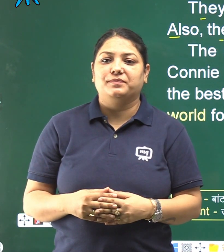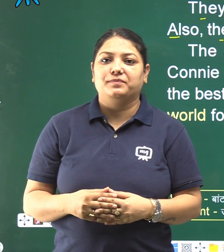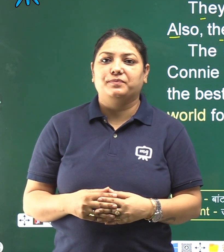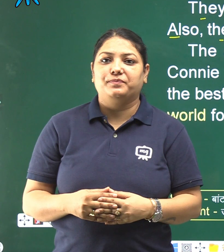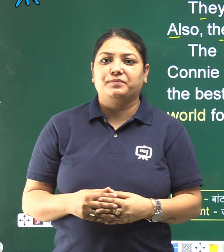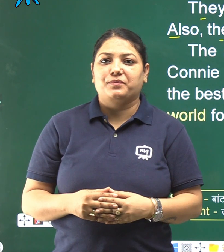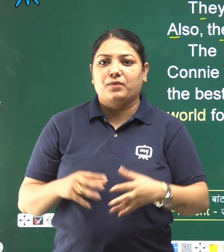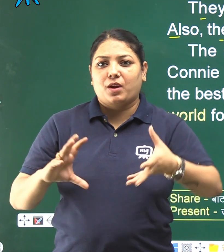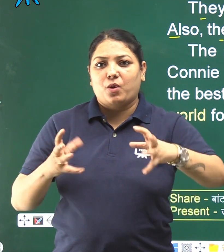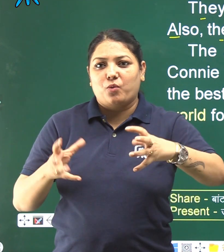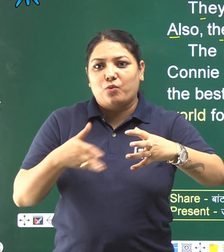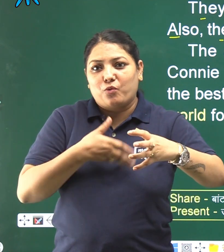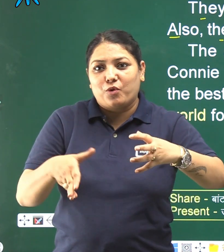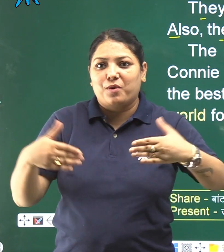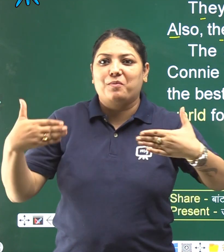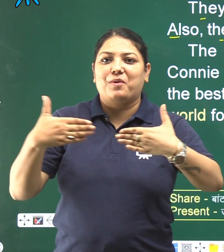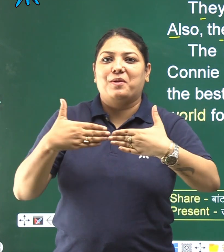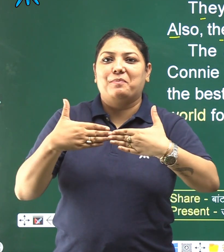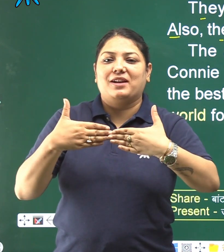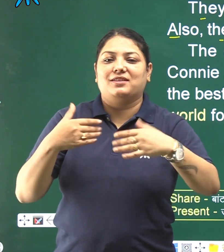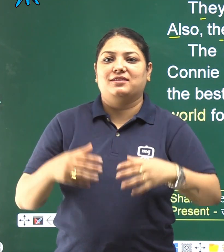a football match.